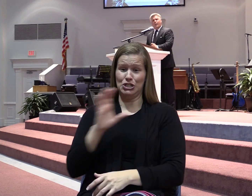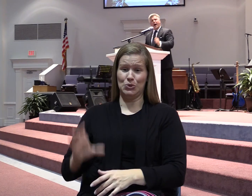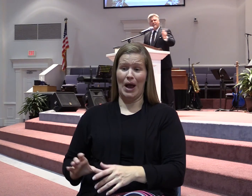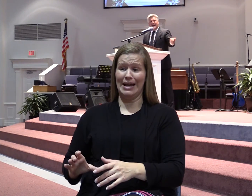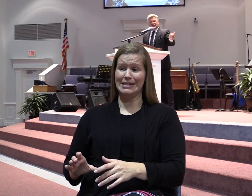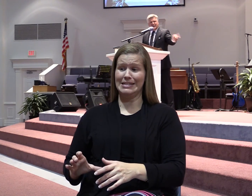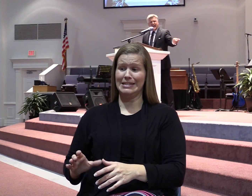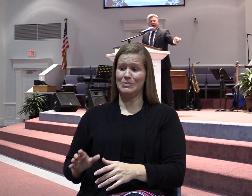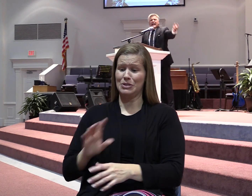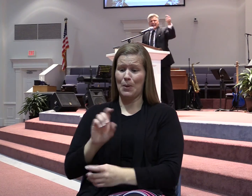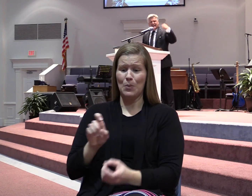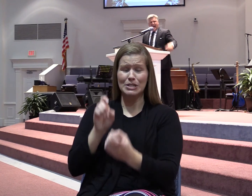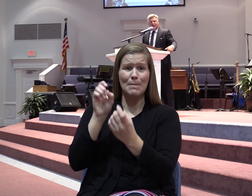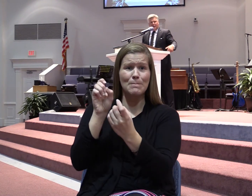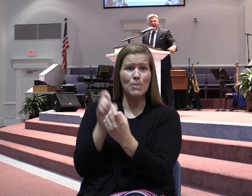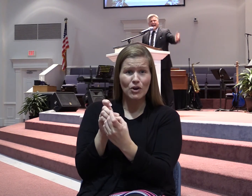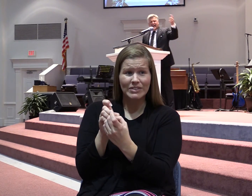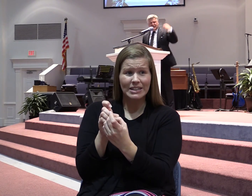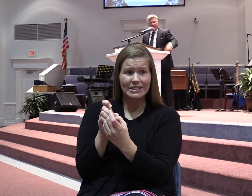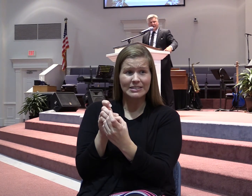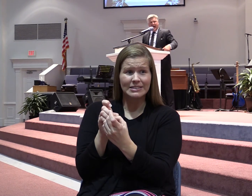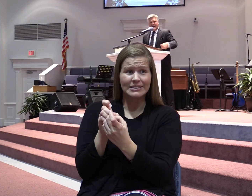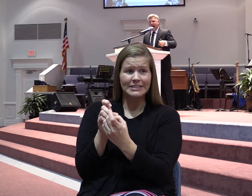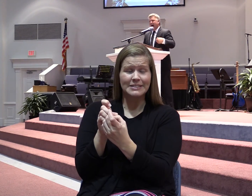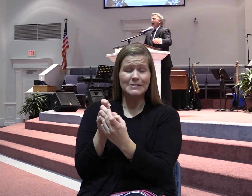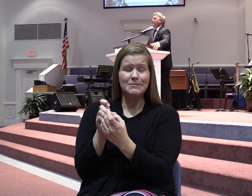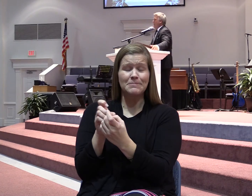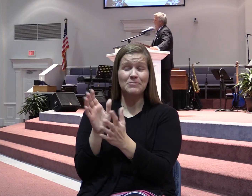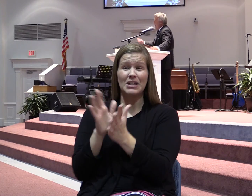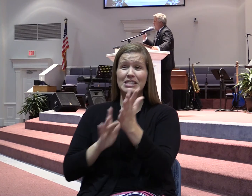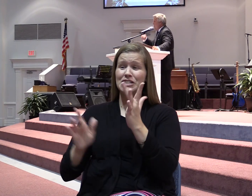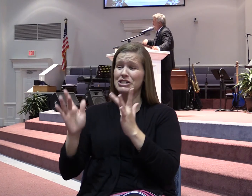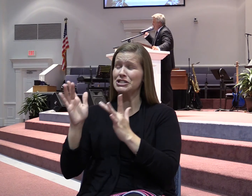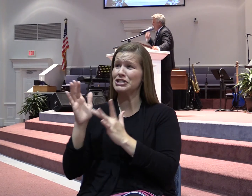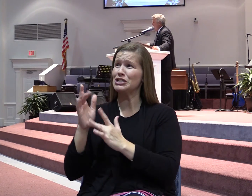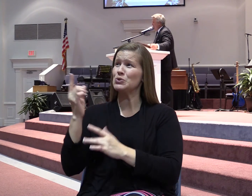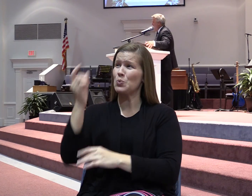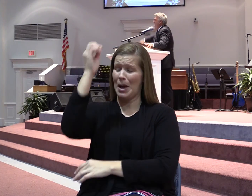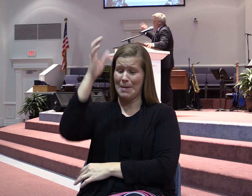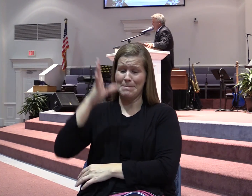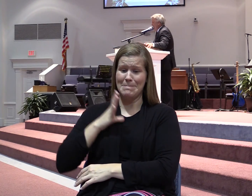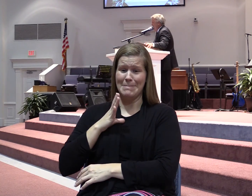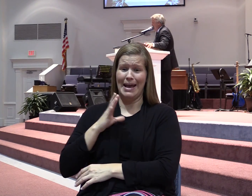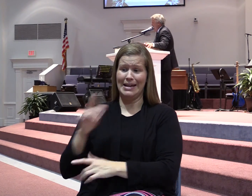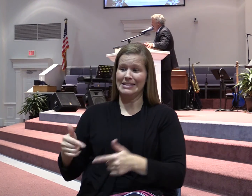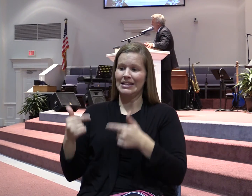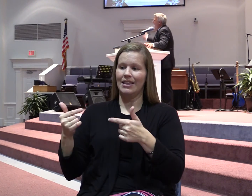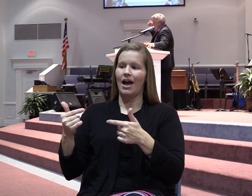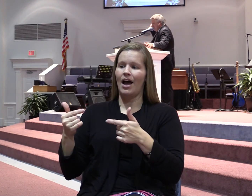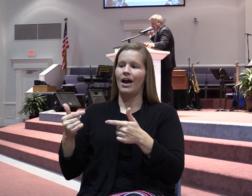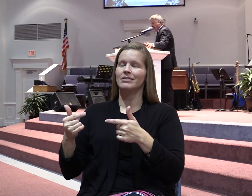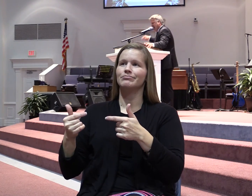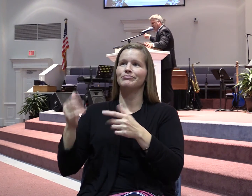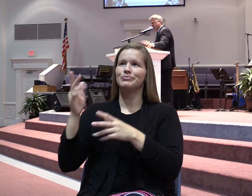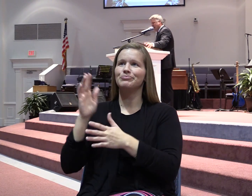by one man's sin did death reign and sin reign. But by one man's life does life reign and